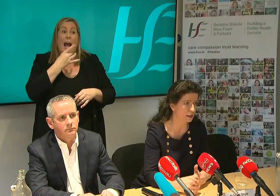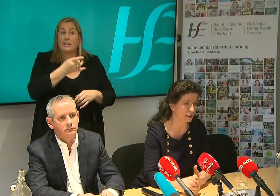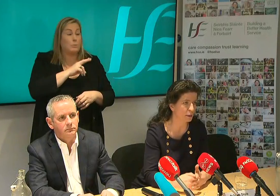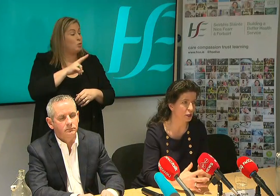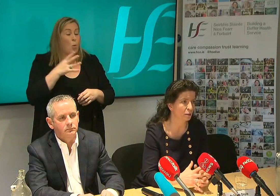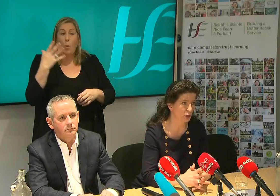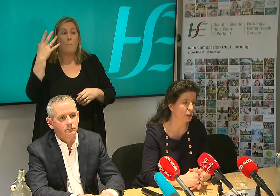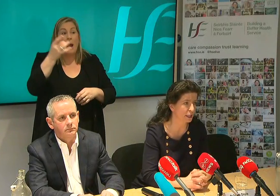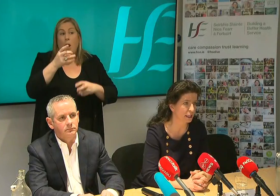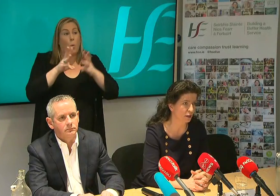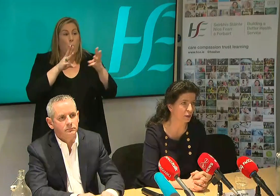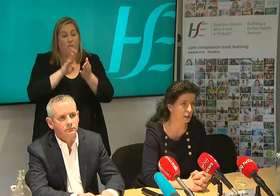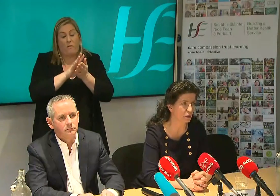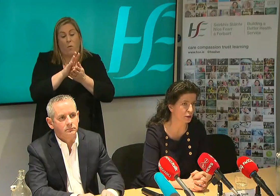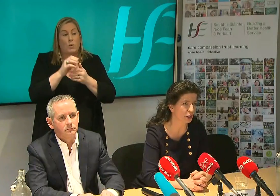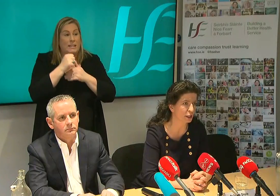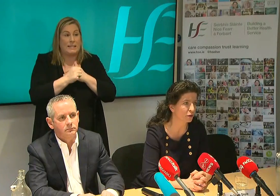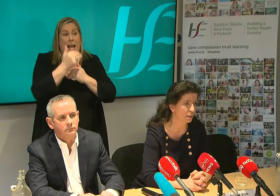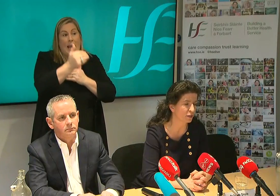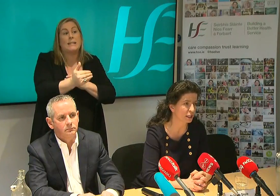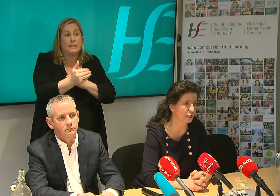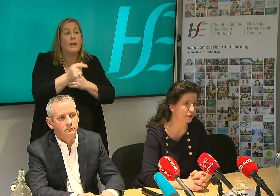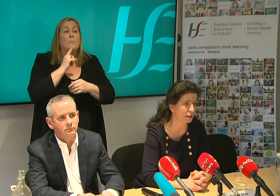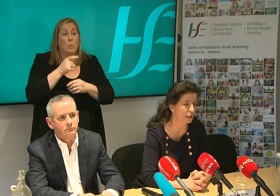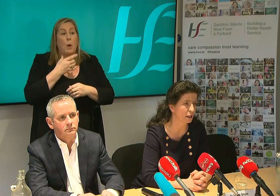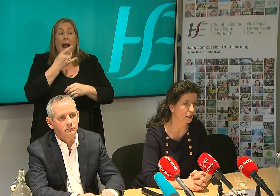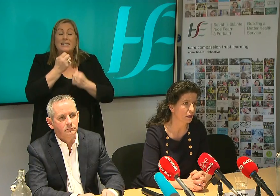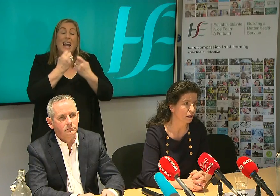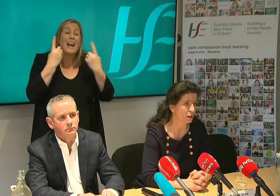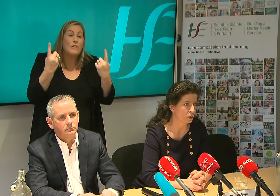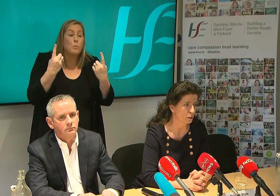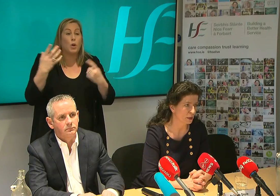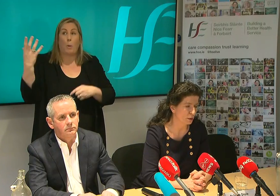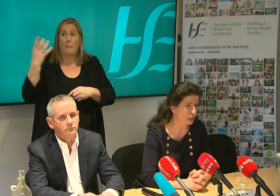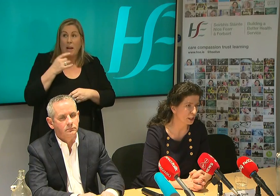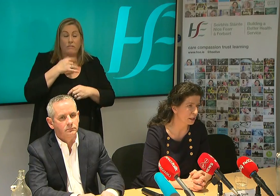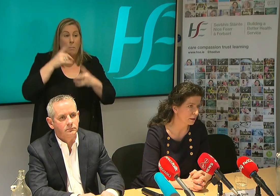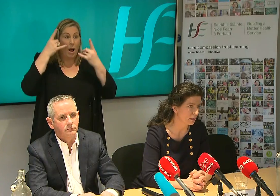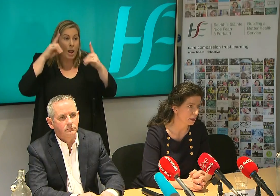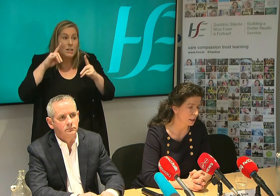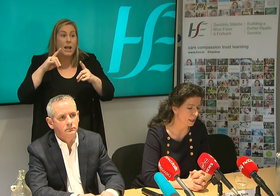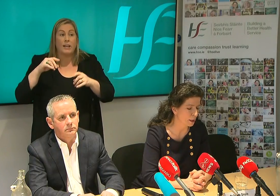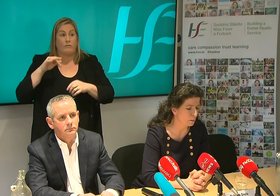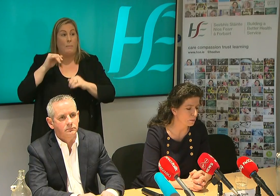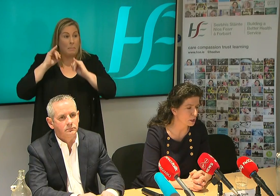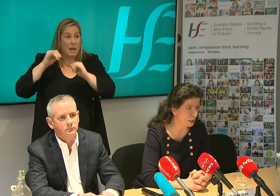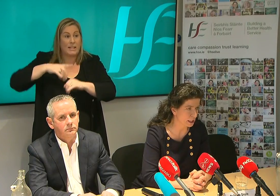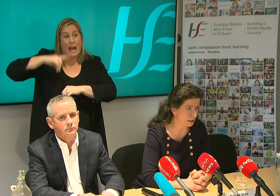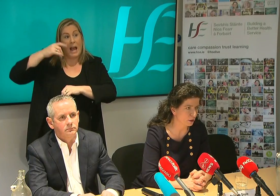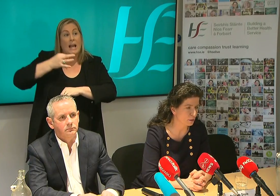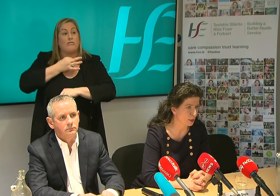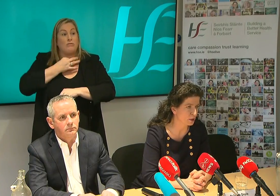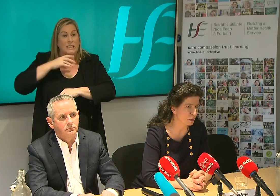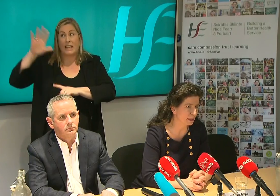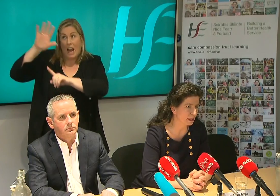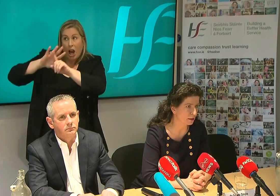complex assessment, but we're asking everybody who's returning from affected areas when they return to contact